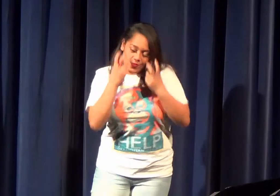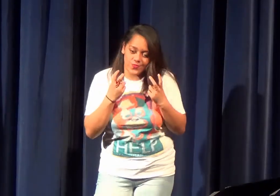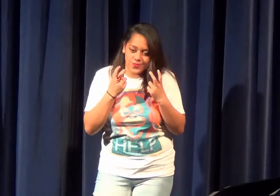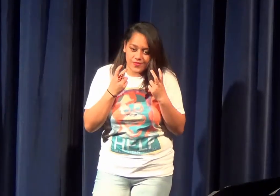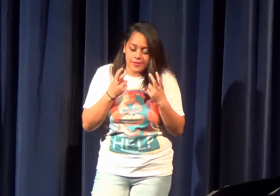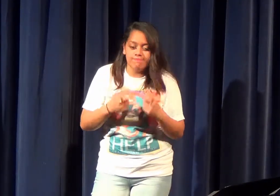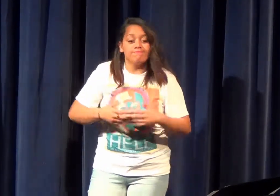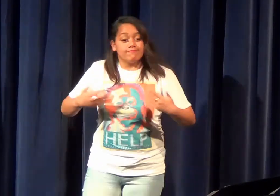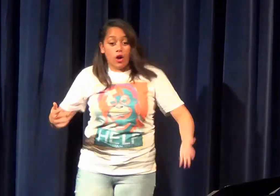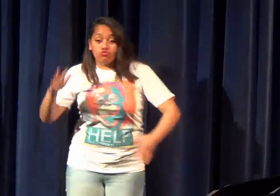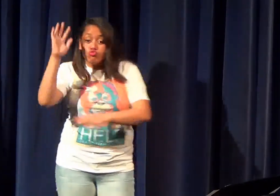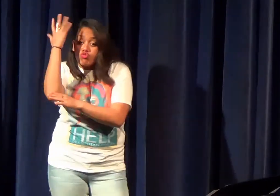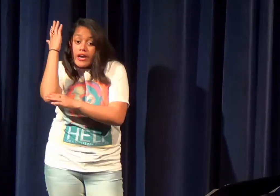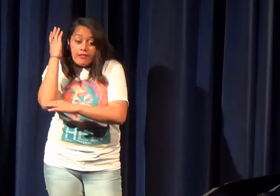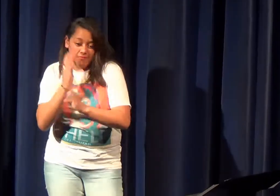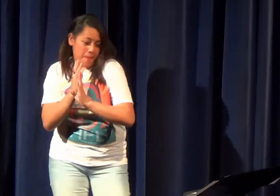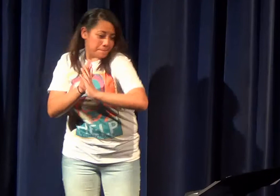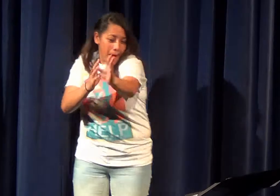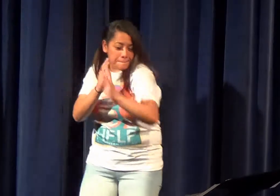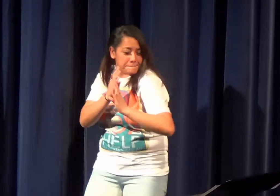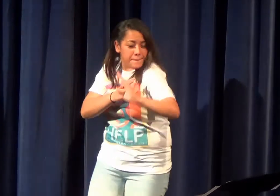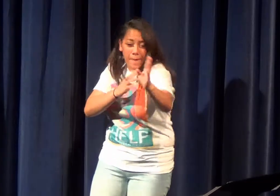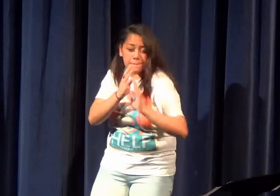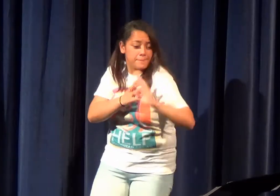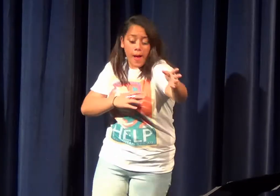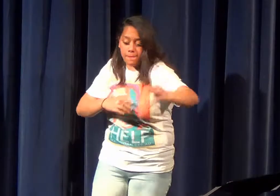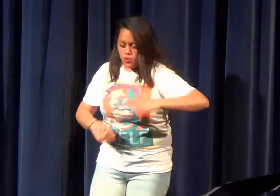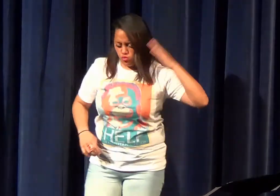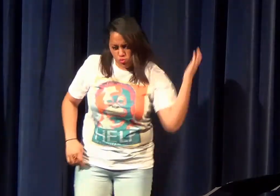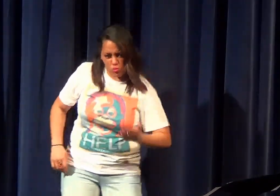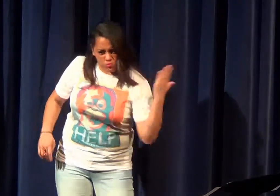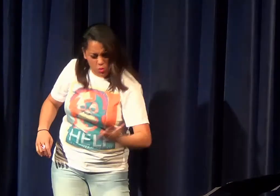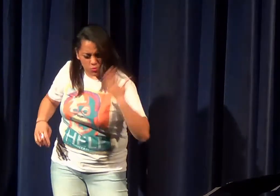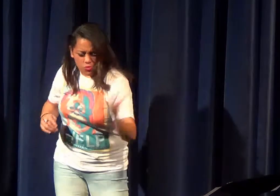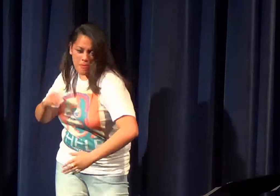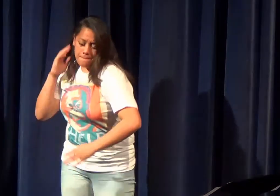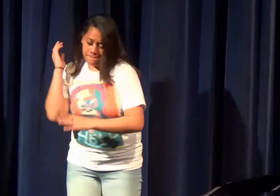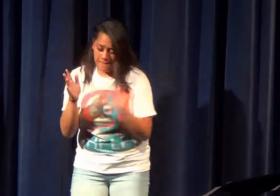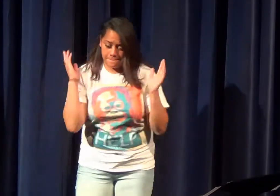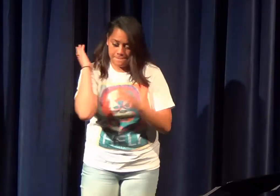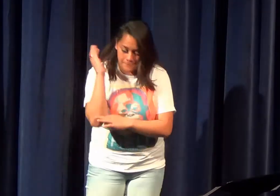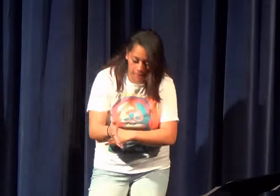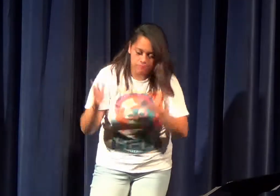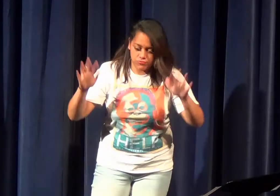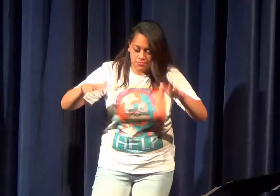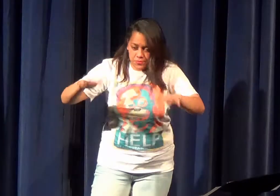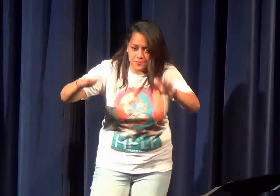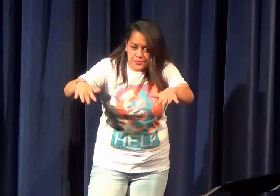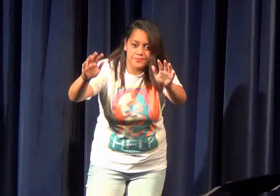here. They had dollar signs in their eyes. And with all those trees, they proceeded to knock them